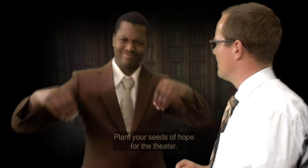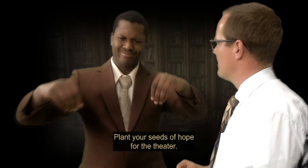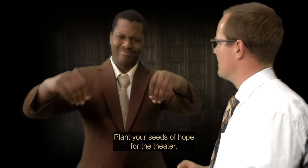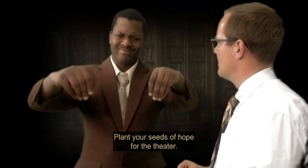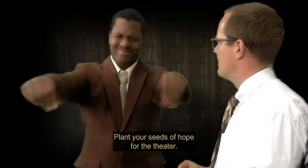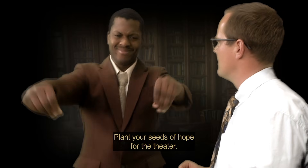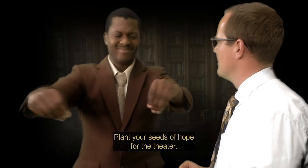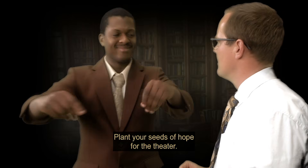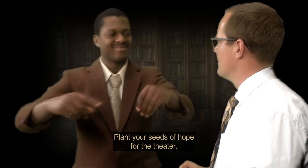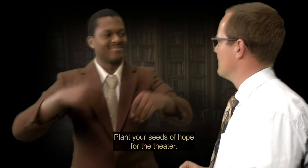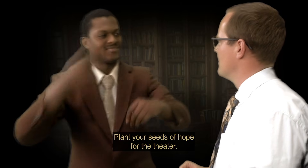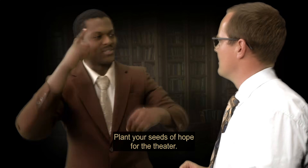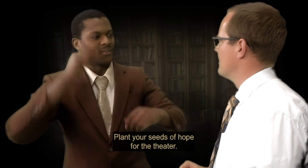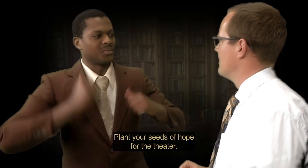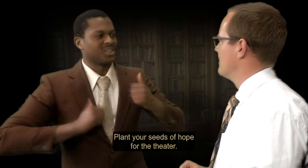Plant your seed of hope for the theater.